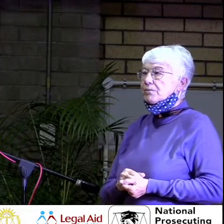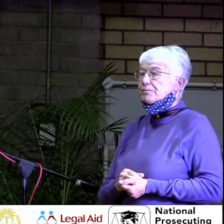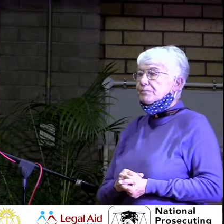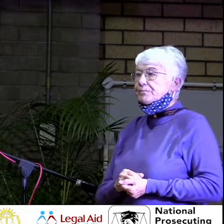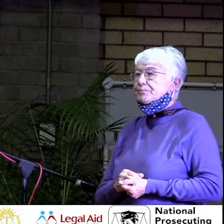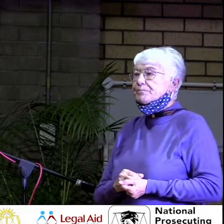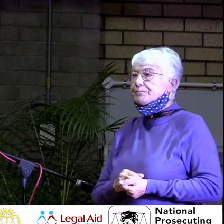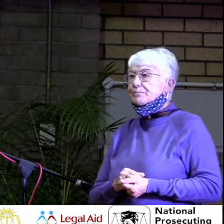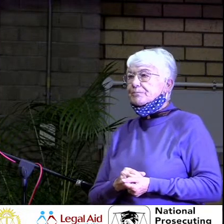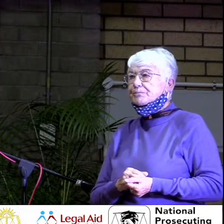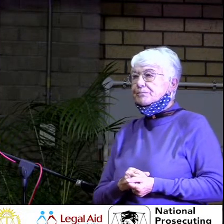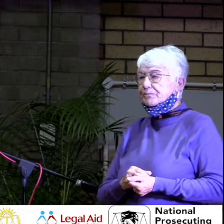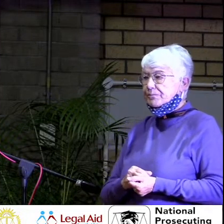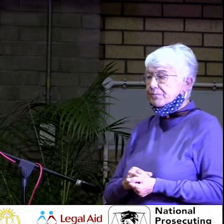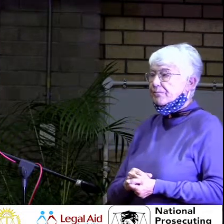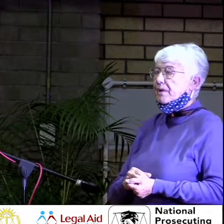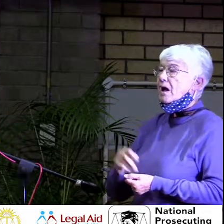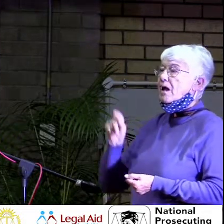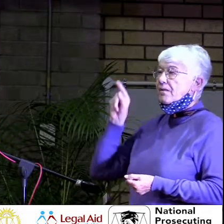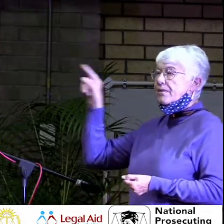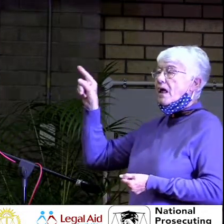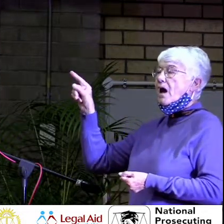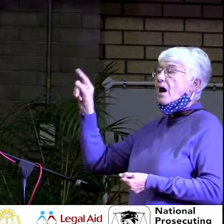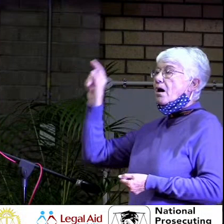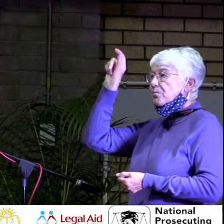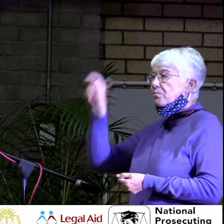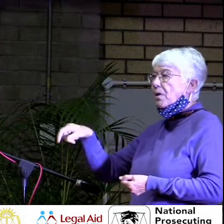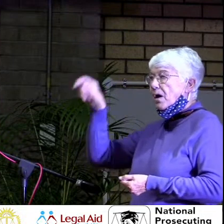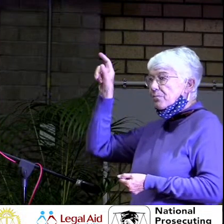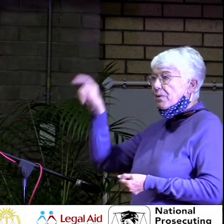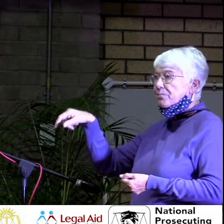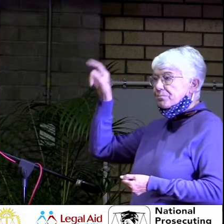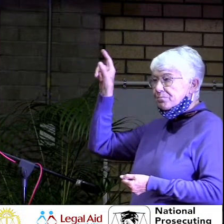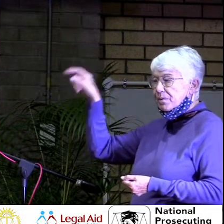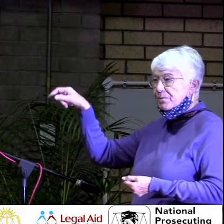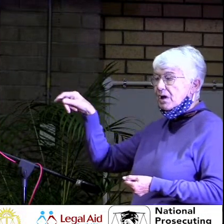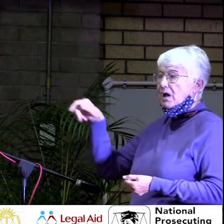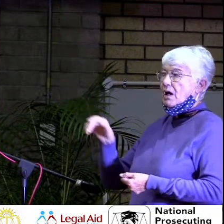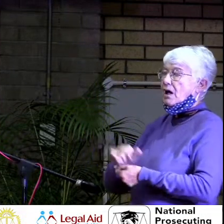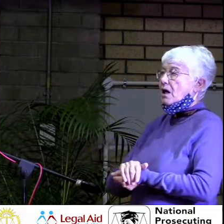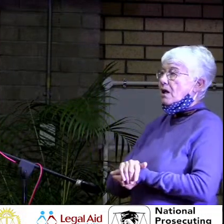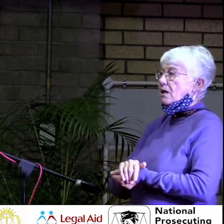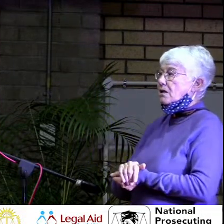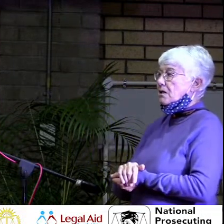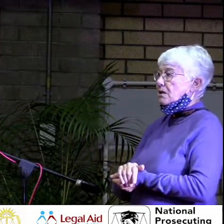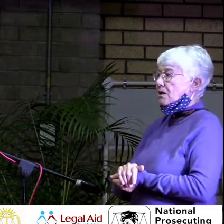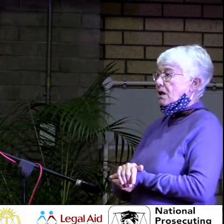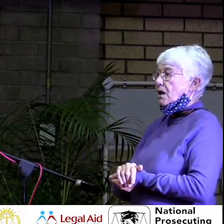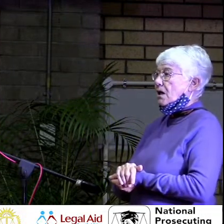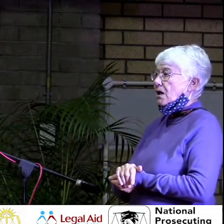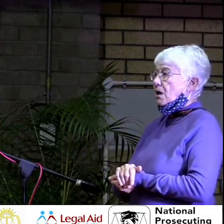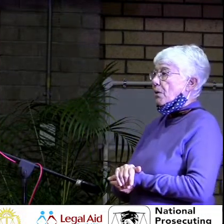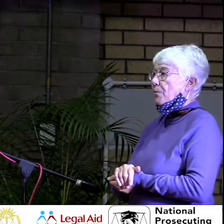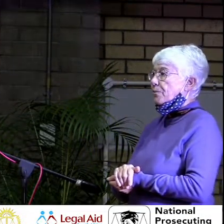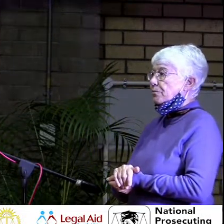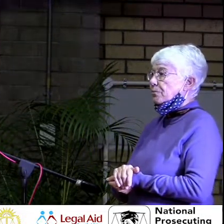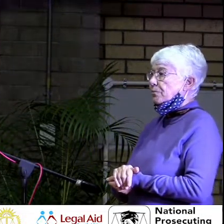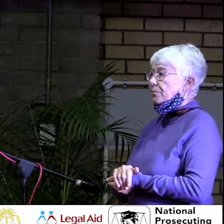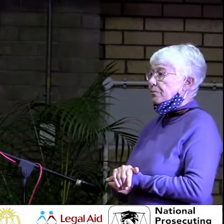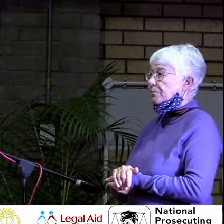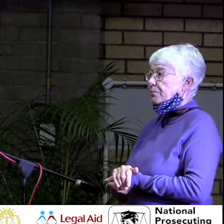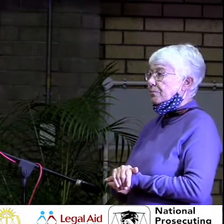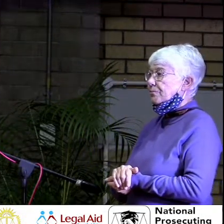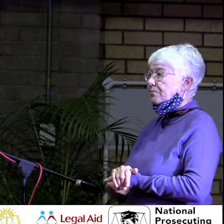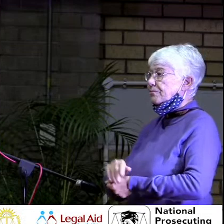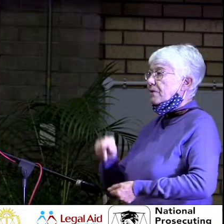court preparation officers. What our court preparation officers do is it informs